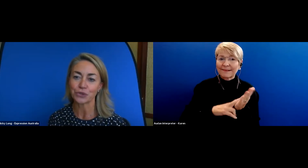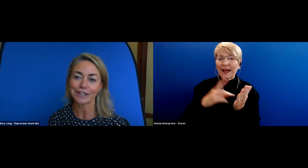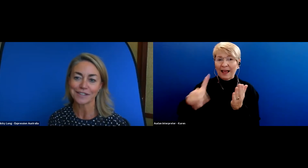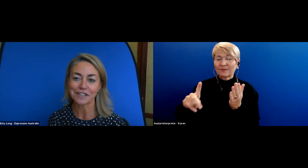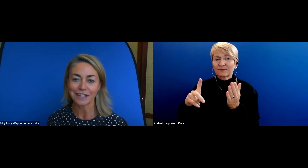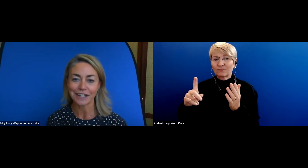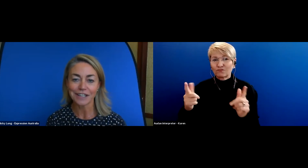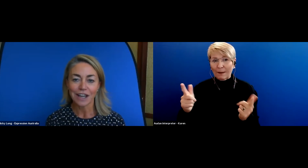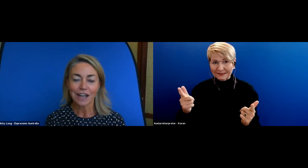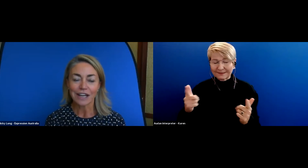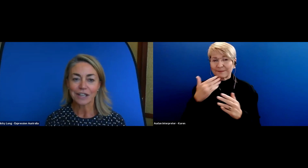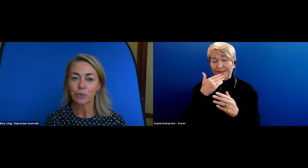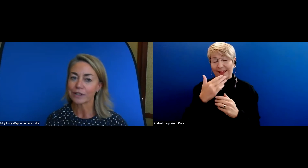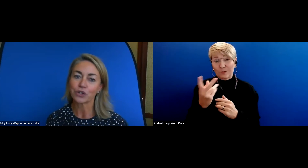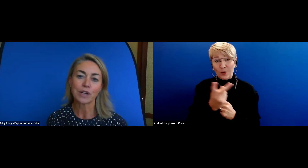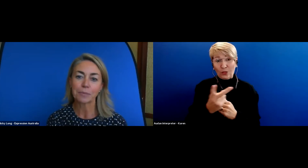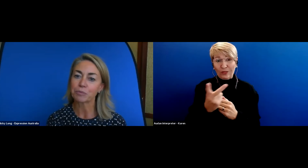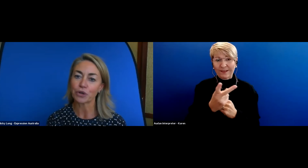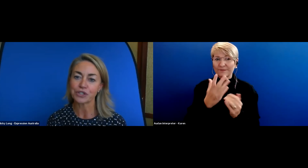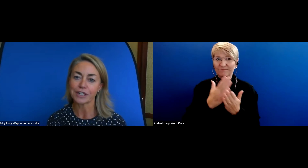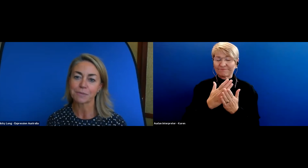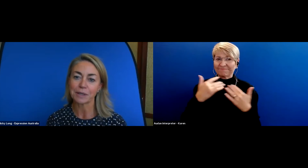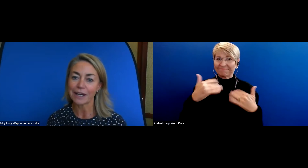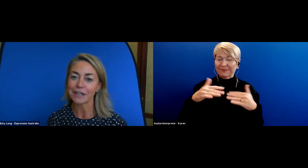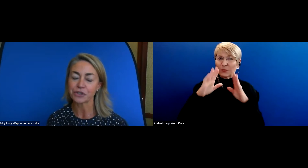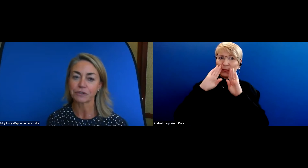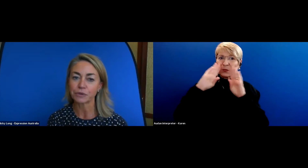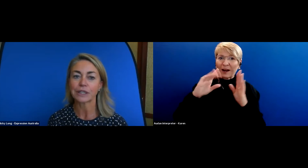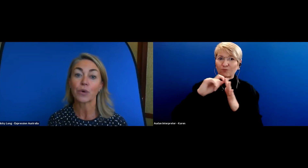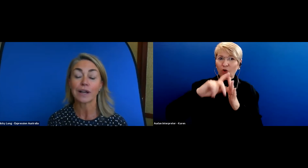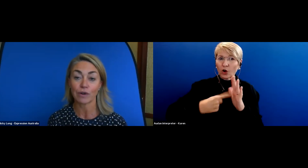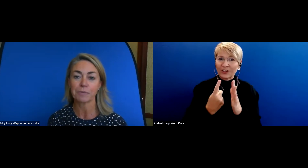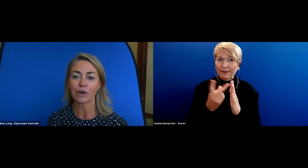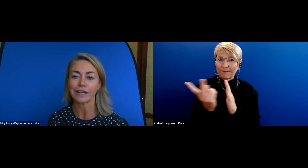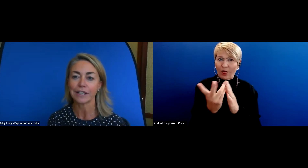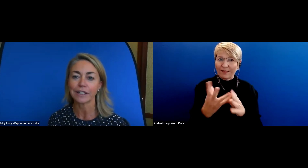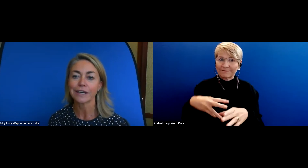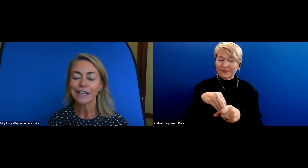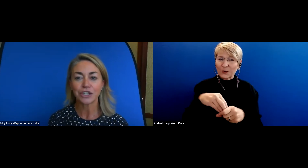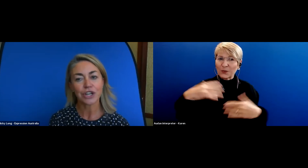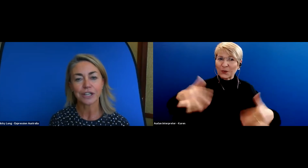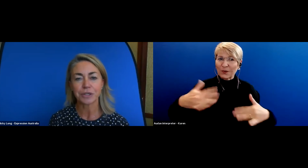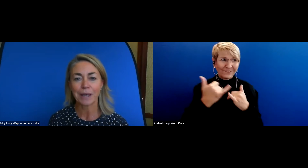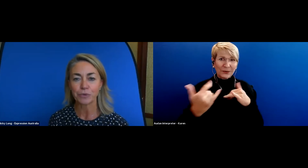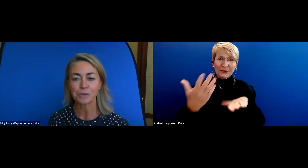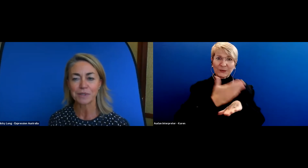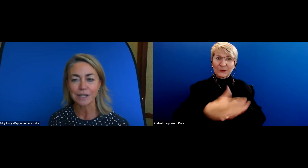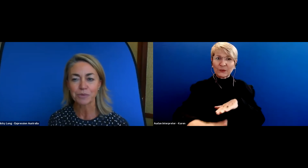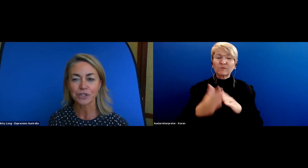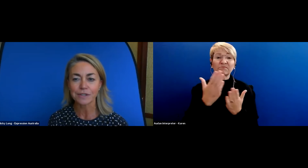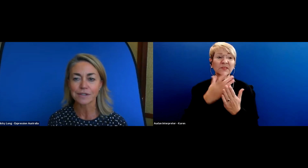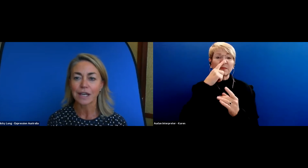for joining us today. What an incredible project to be a part of, really quite groundbreaking in changing